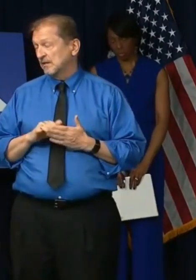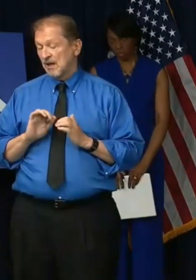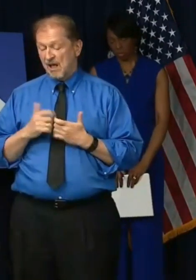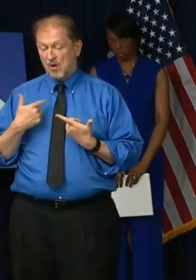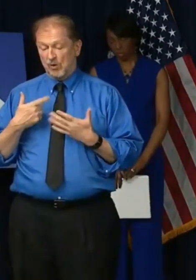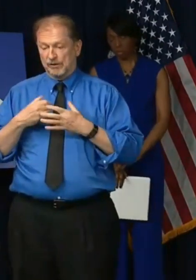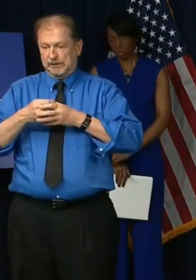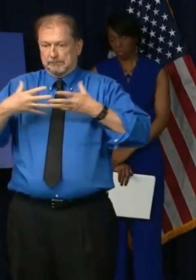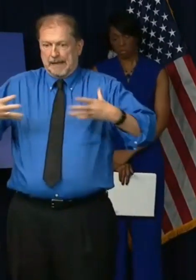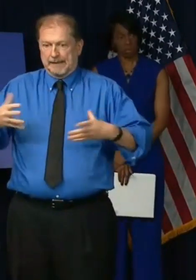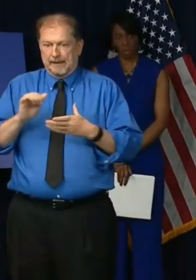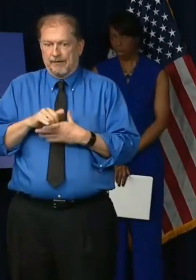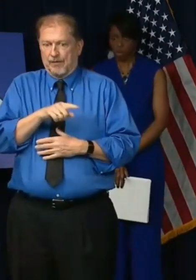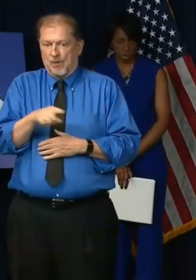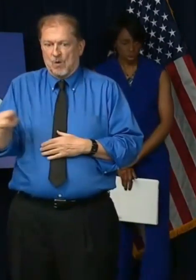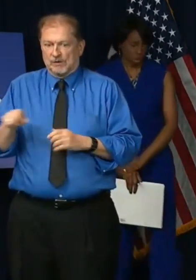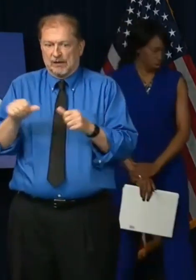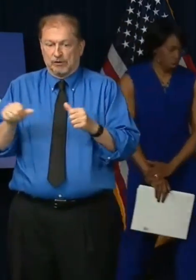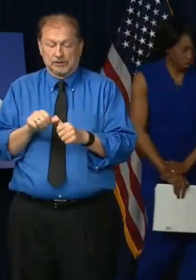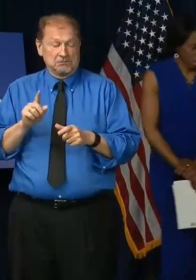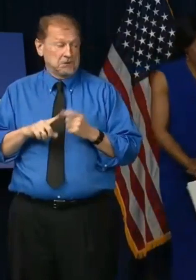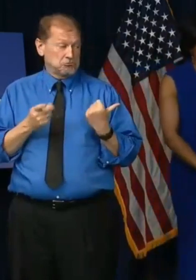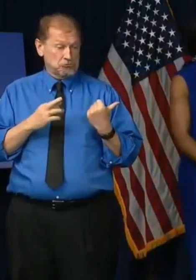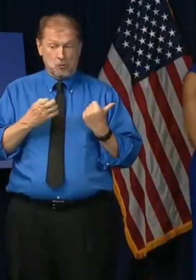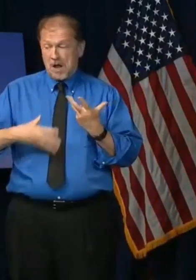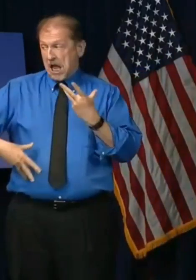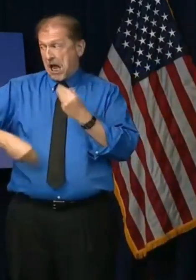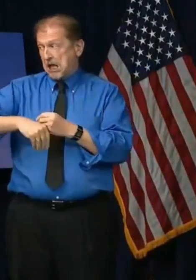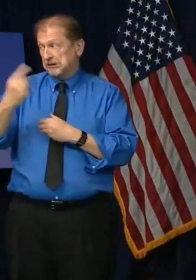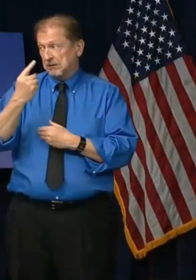expanding into those areas. But Dr. Ezike, do you have anything to add?